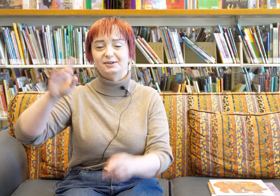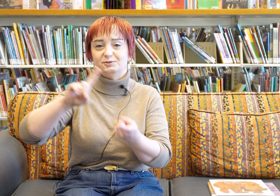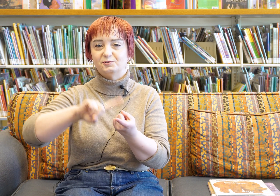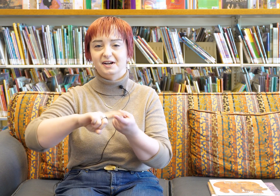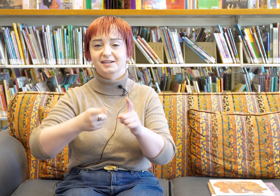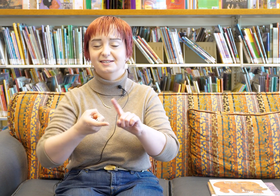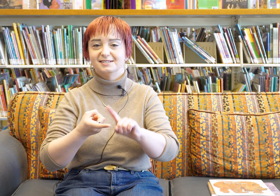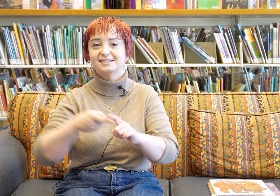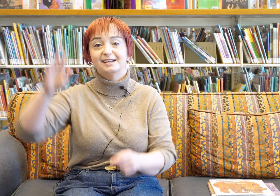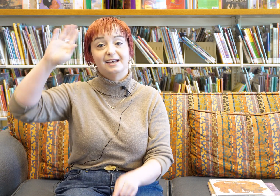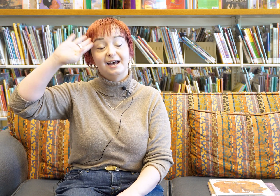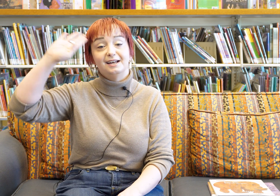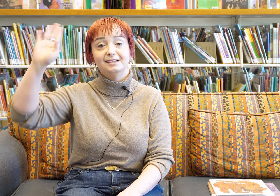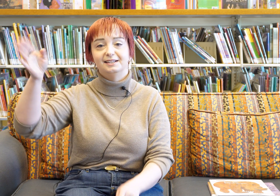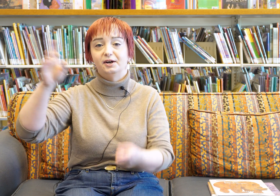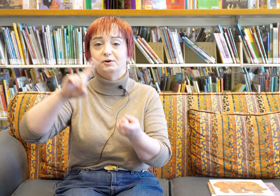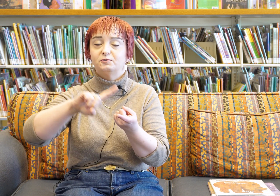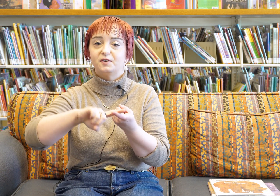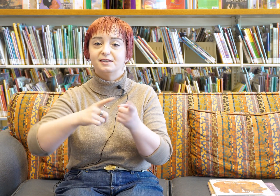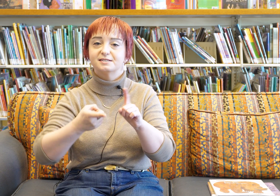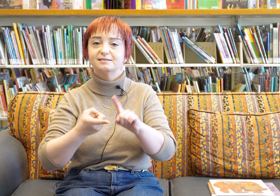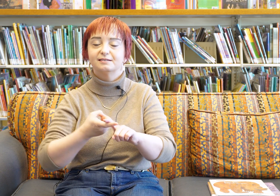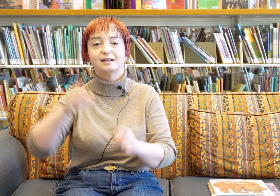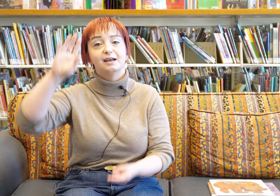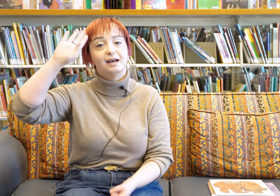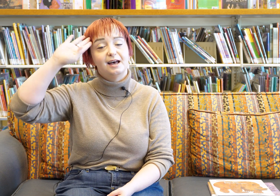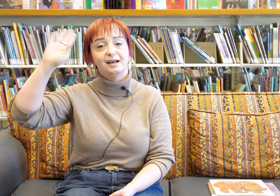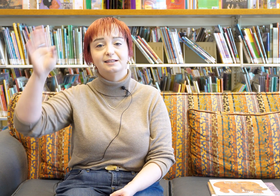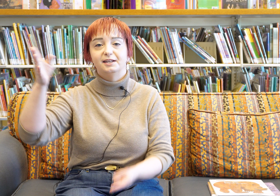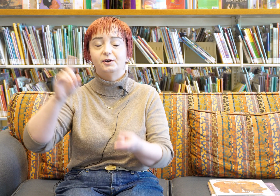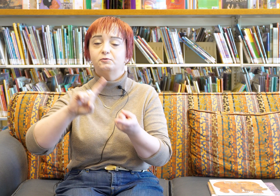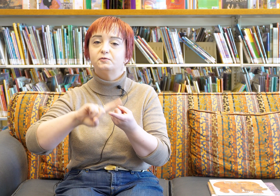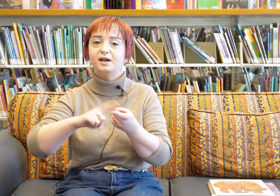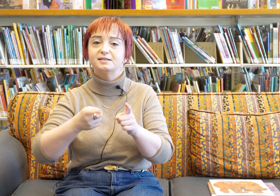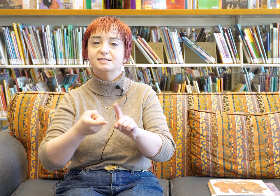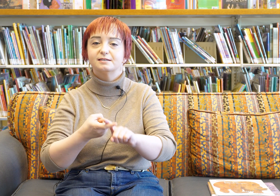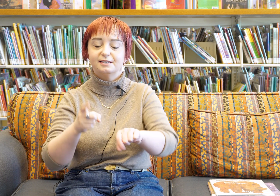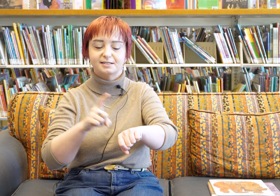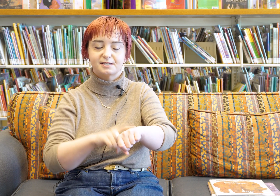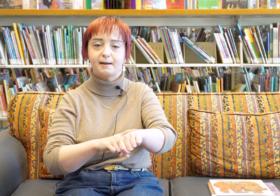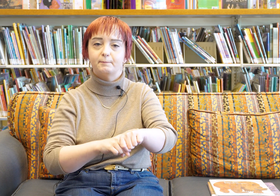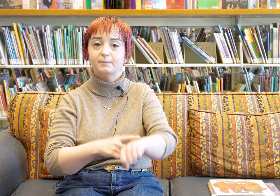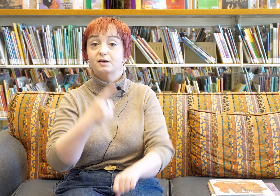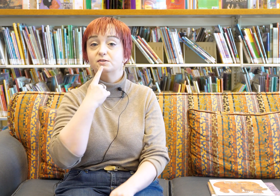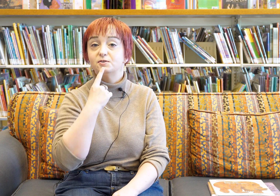Hello, friends. Hello, friends. Hello, friends. It's time to